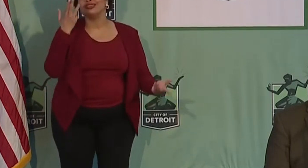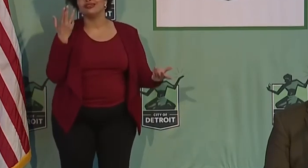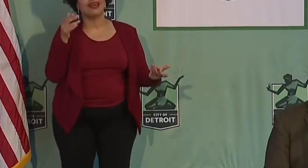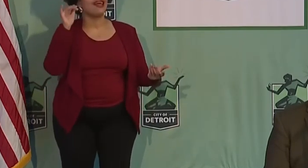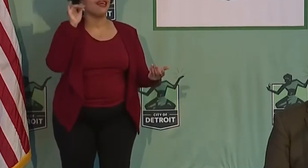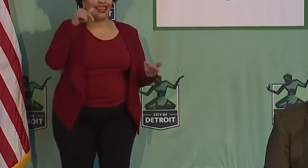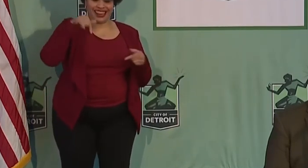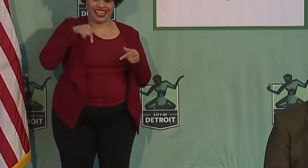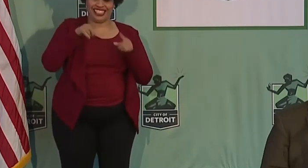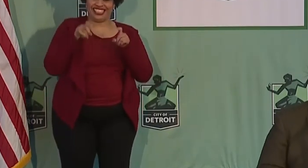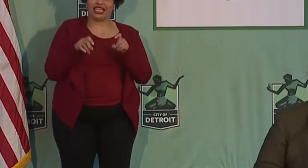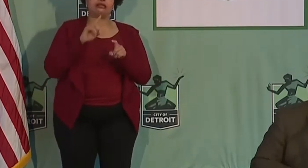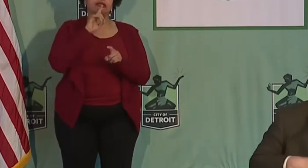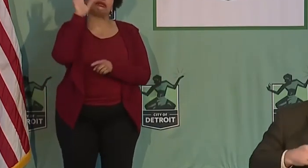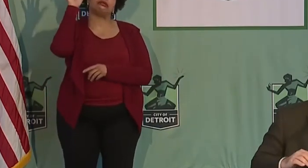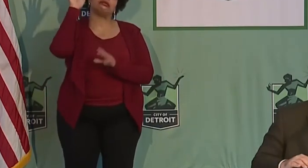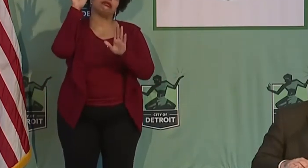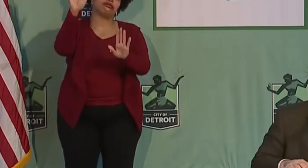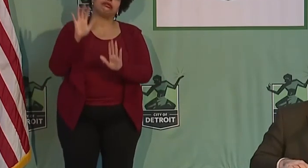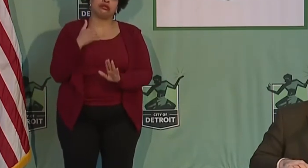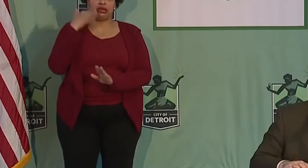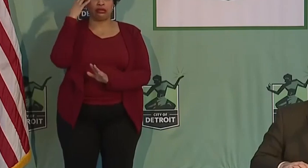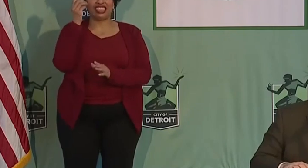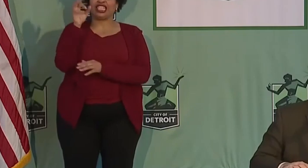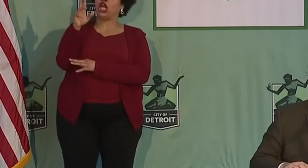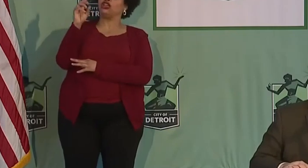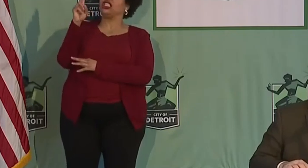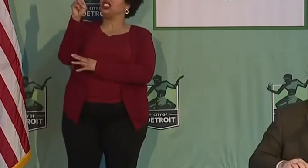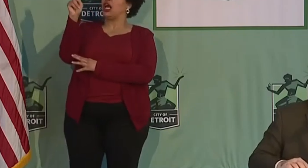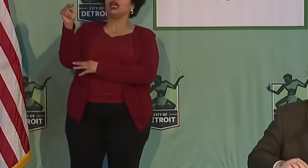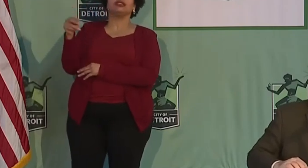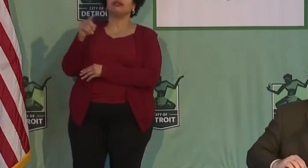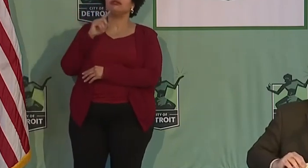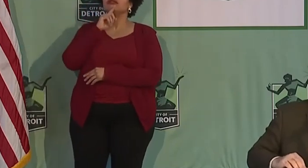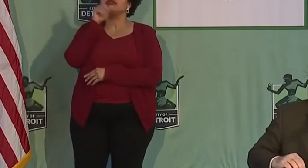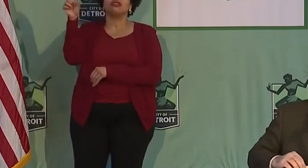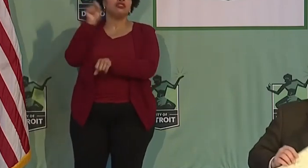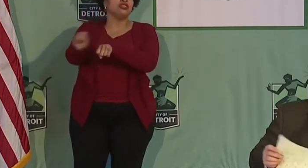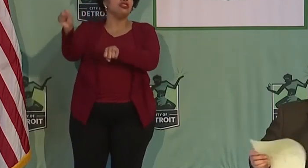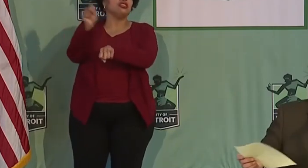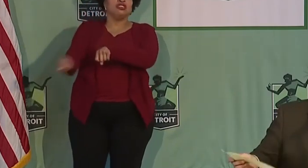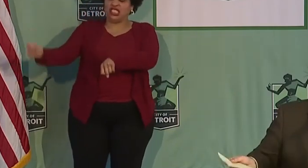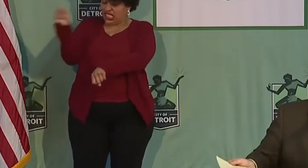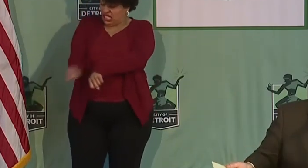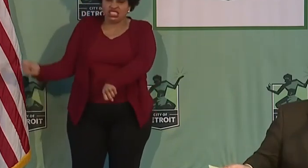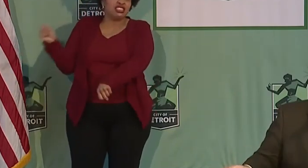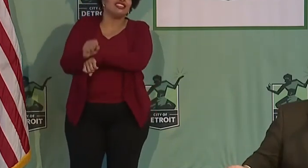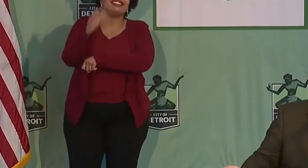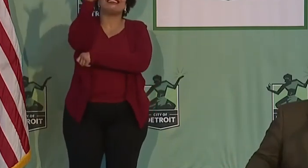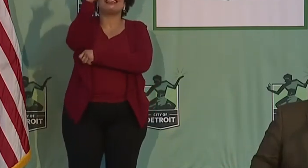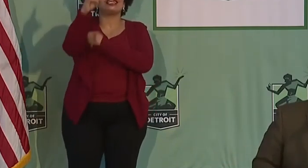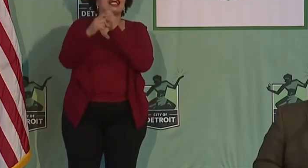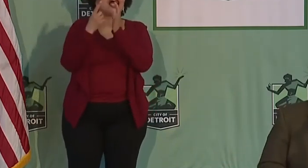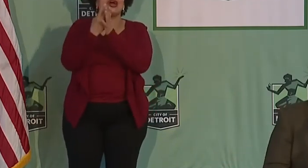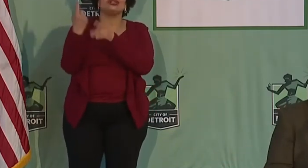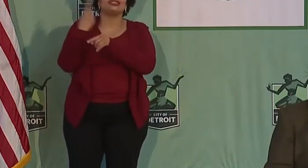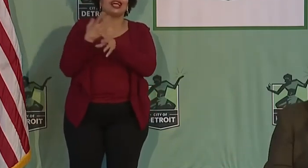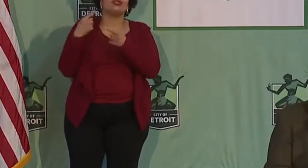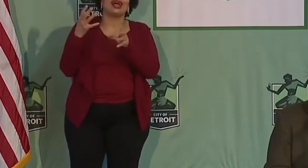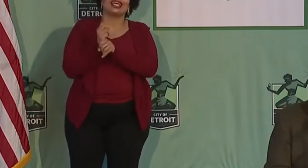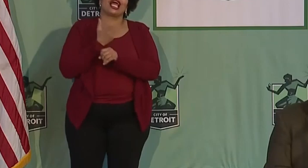is going to be a great thing, and I know Dr. Dunn in particular, who has been working 18 hours a day to get our first responders back to